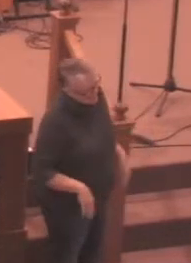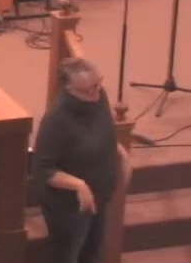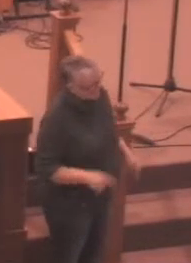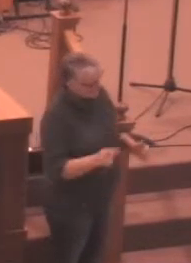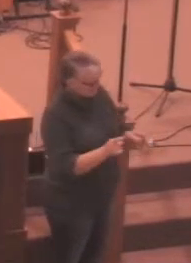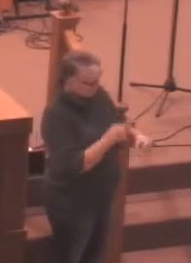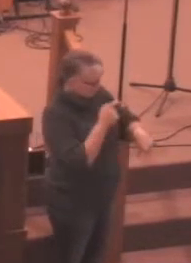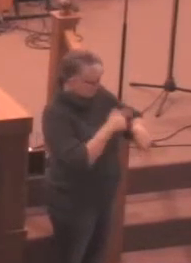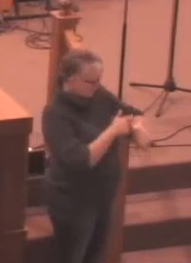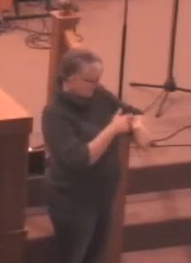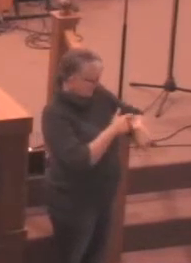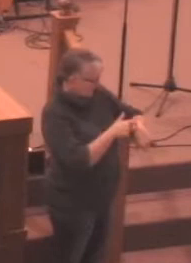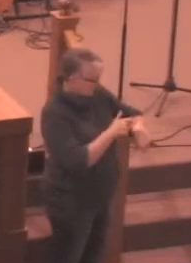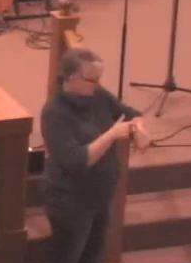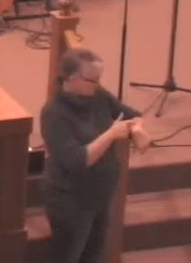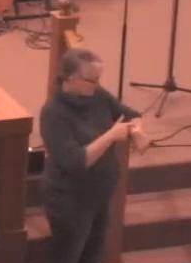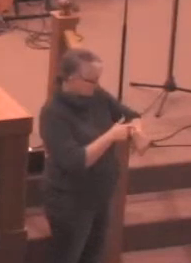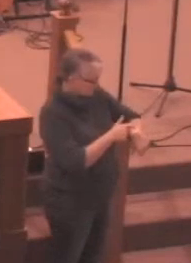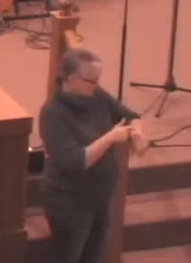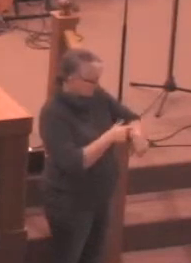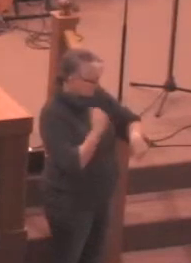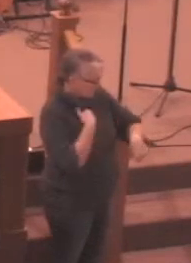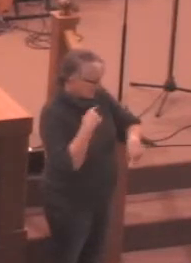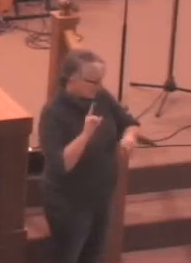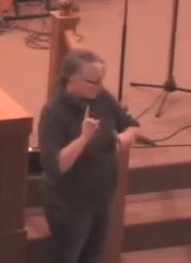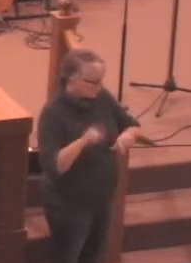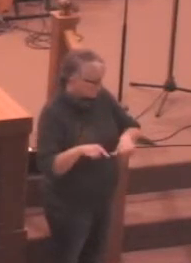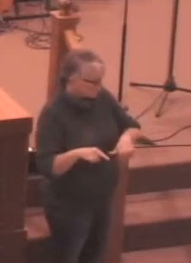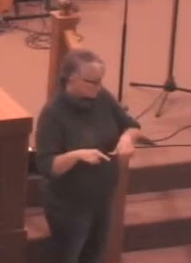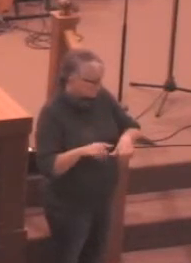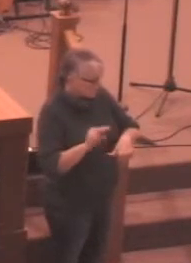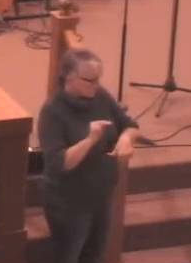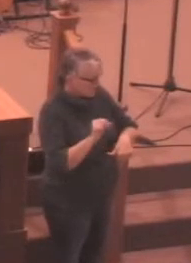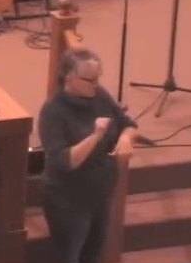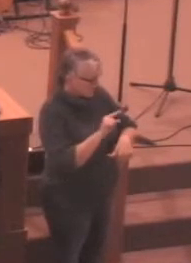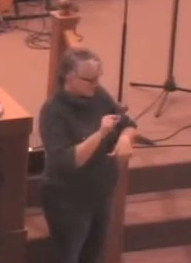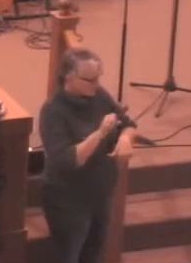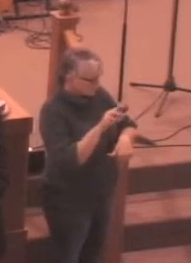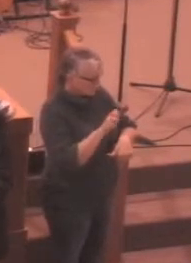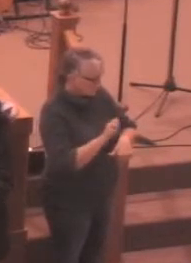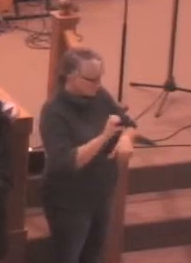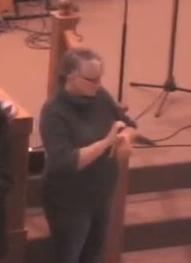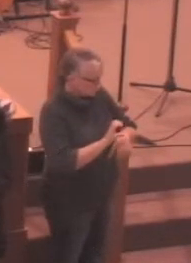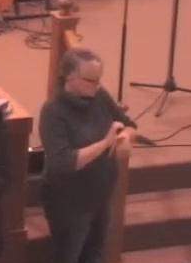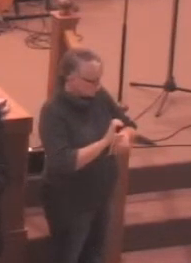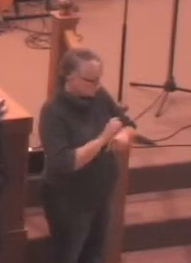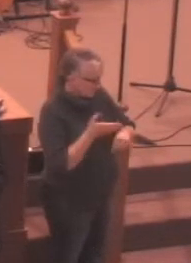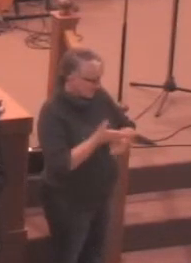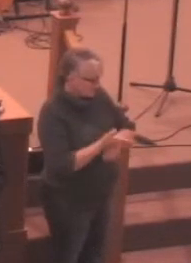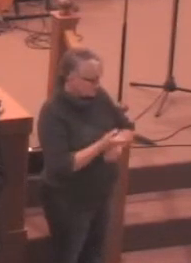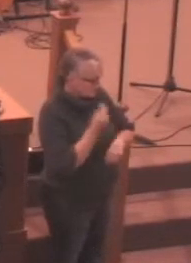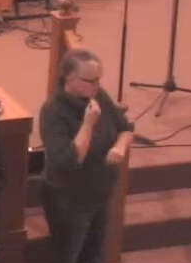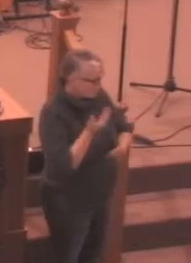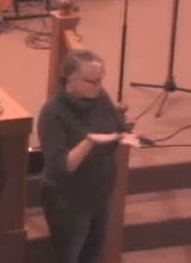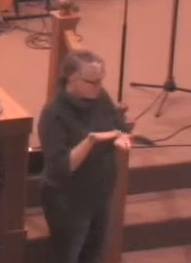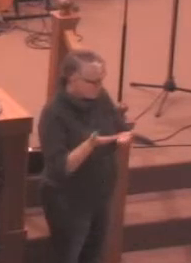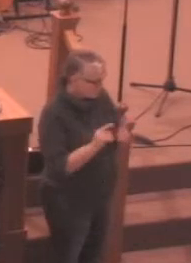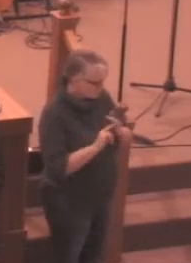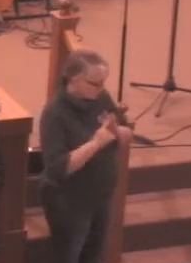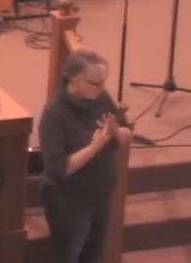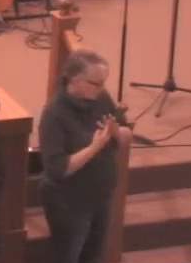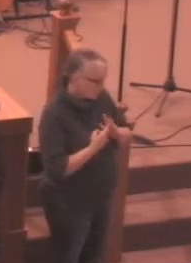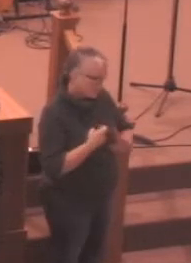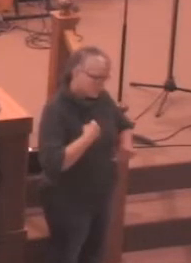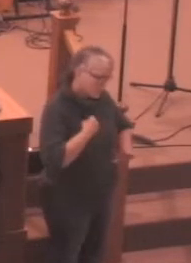first time when I was at the Nazarene Church that the food ministry started, and I apologize, but there